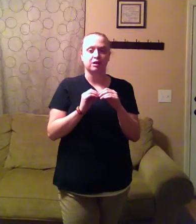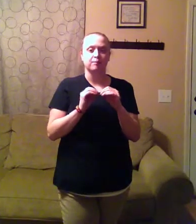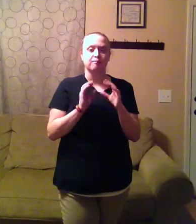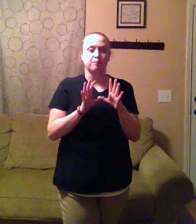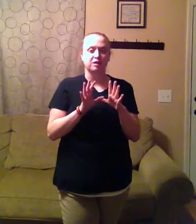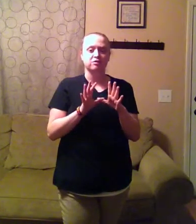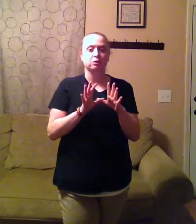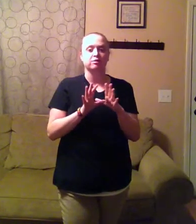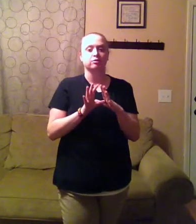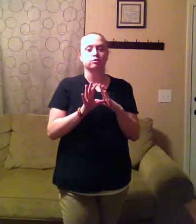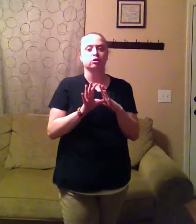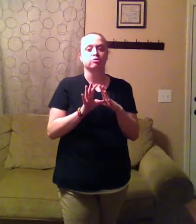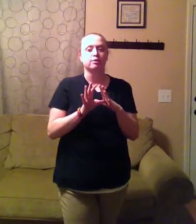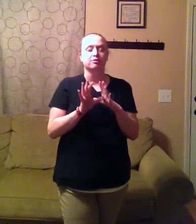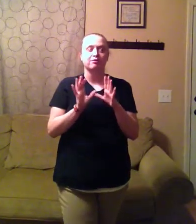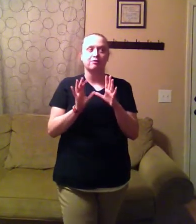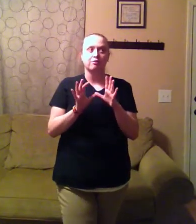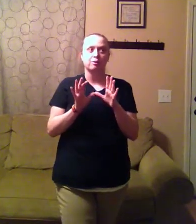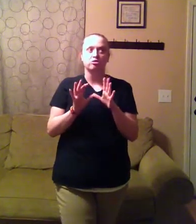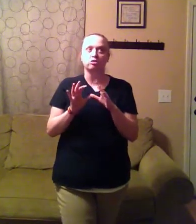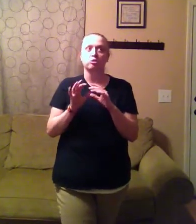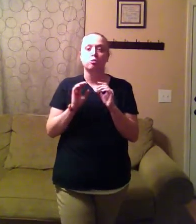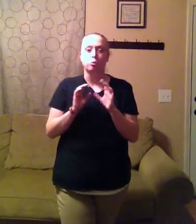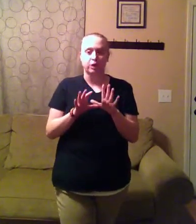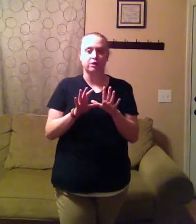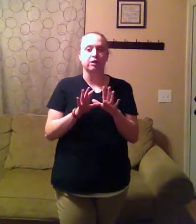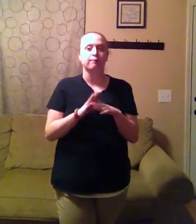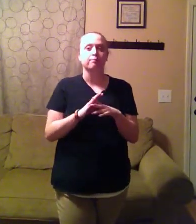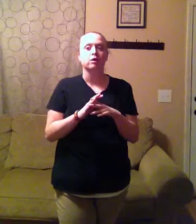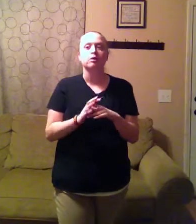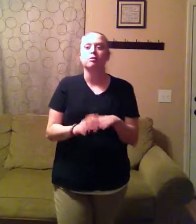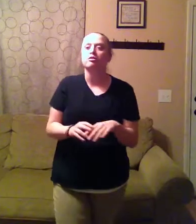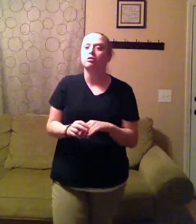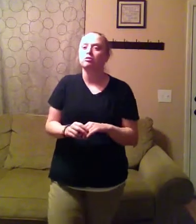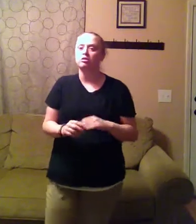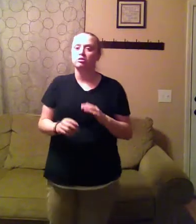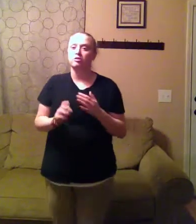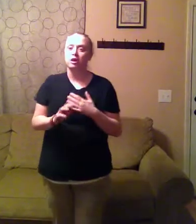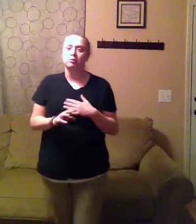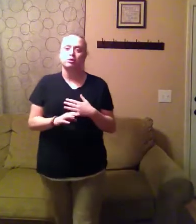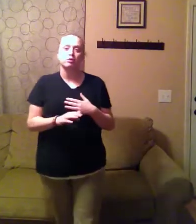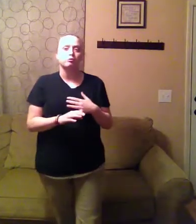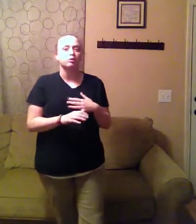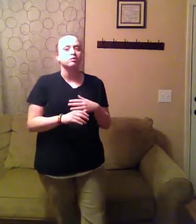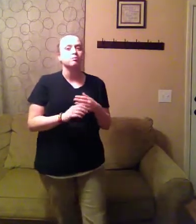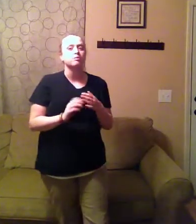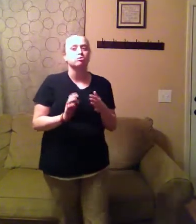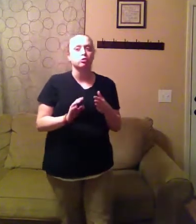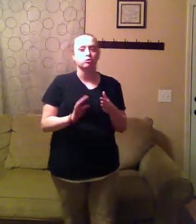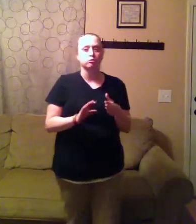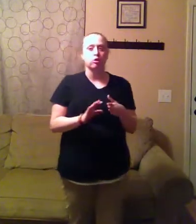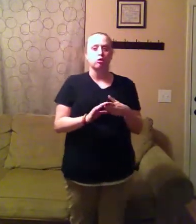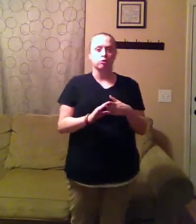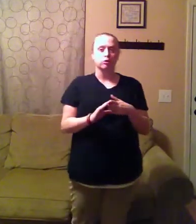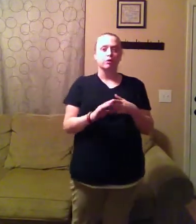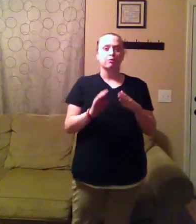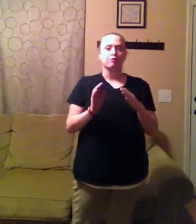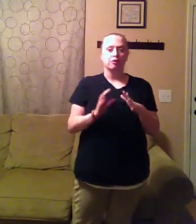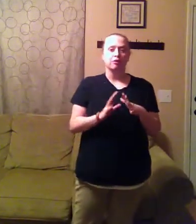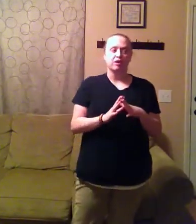the best way to learn large amounts of information quickly. Materials such as vocabulary words can be stored and recalled very